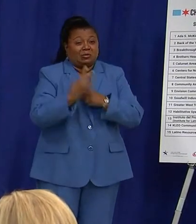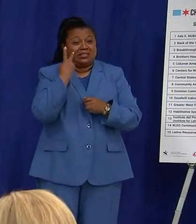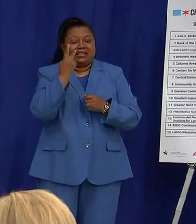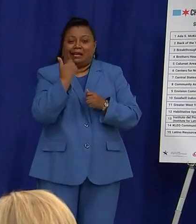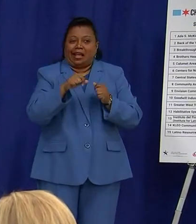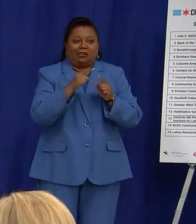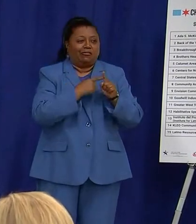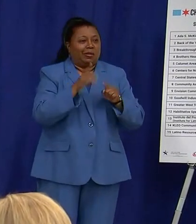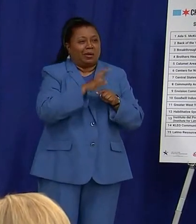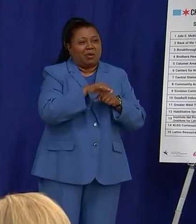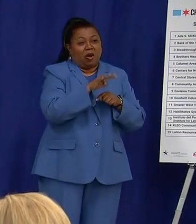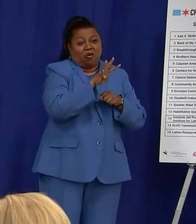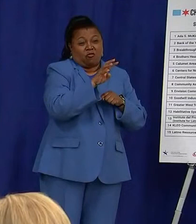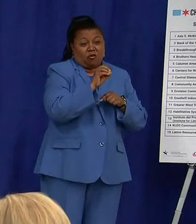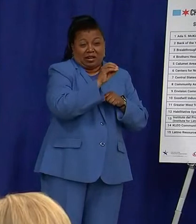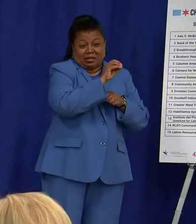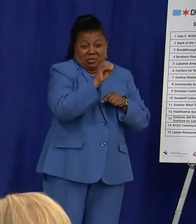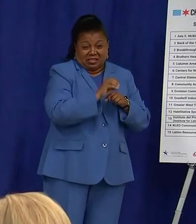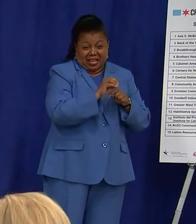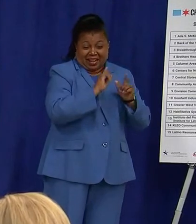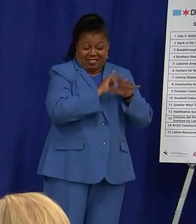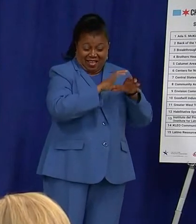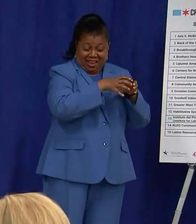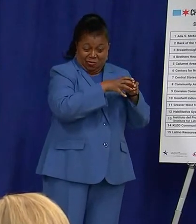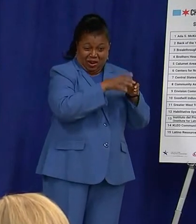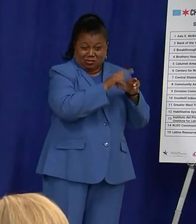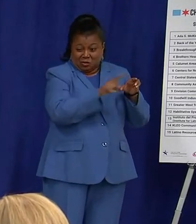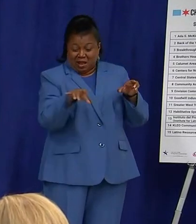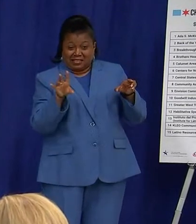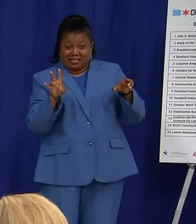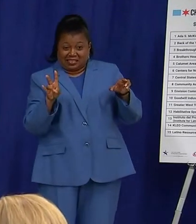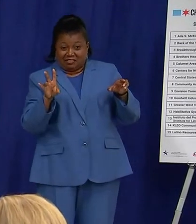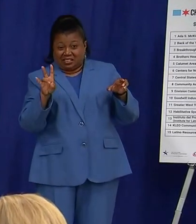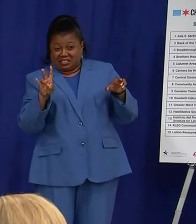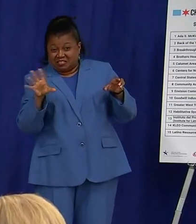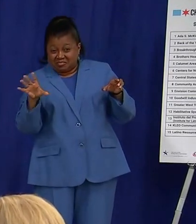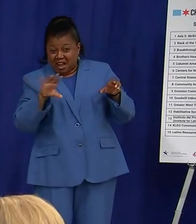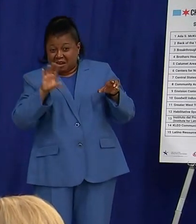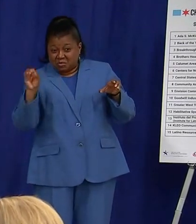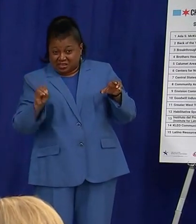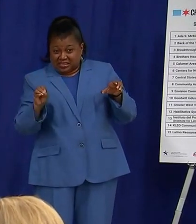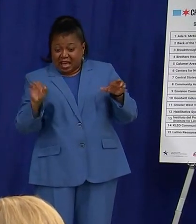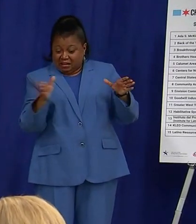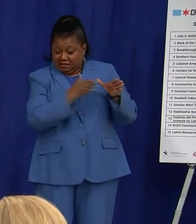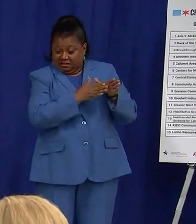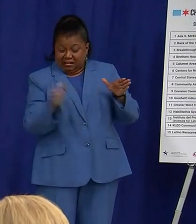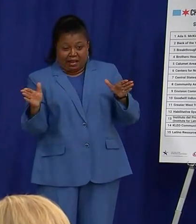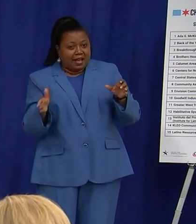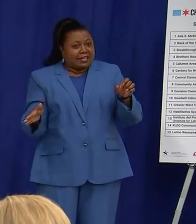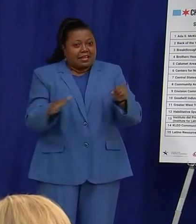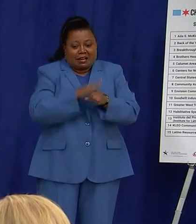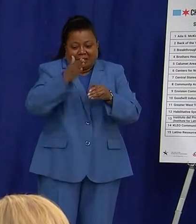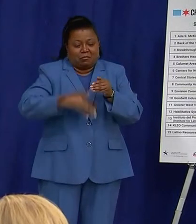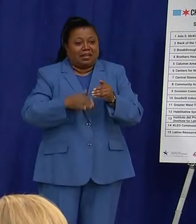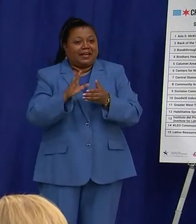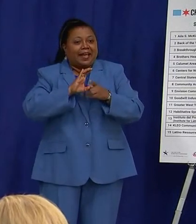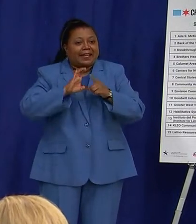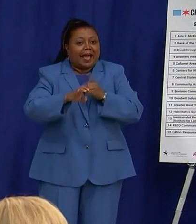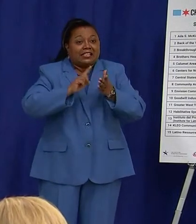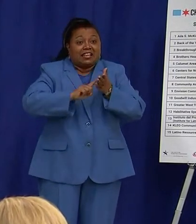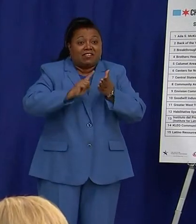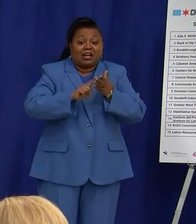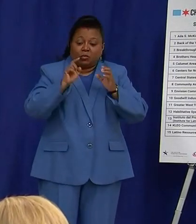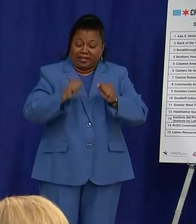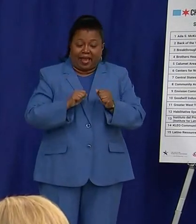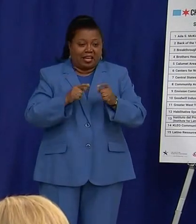seen anywhere from about 40% in that range to about 70 to 75% completed case investigations,